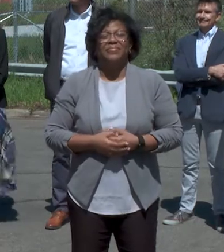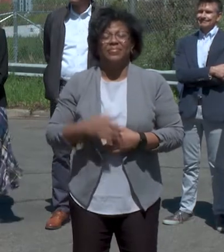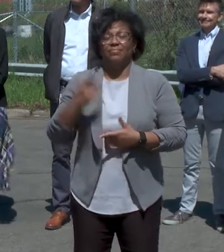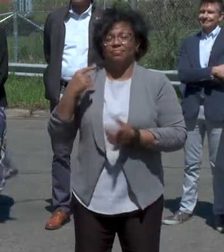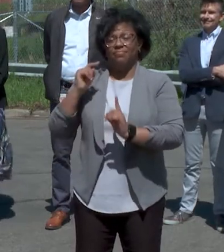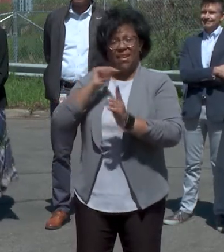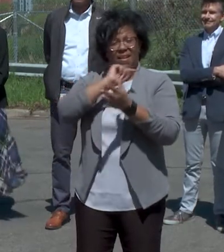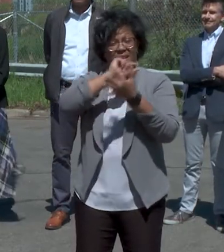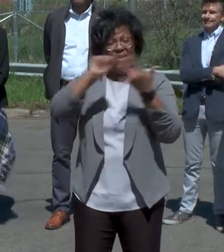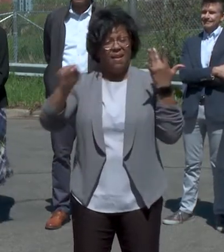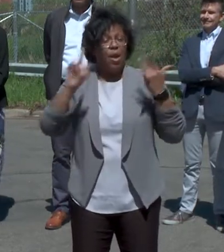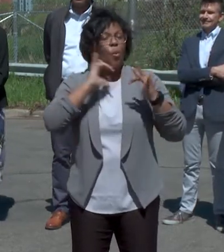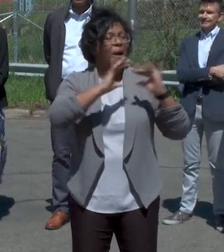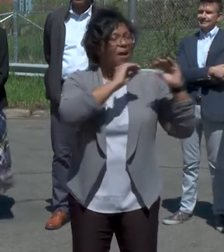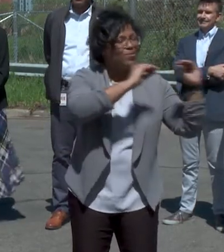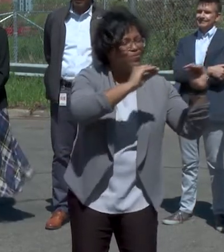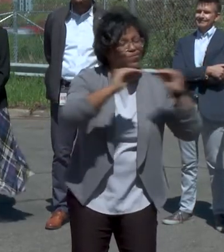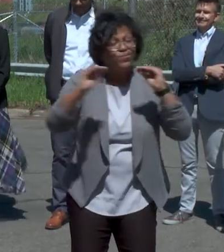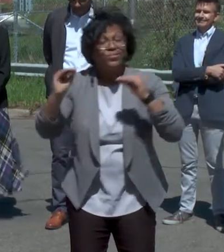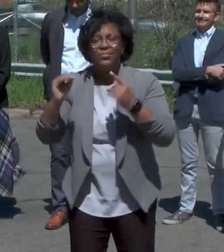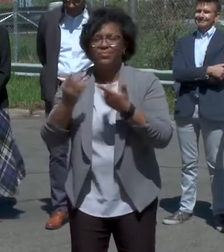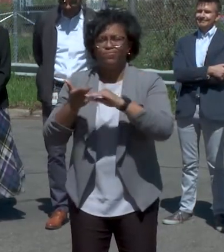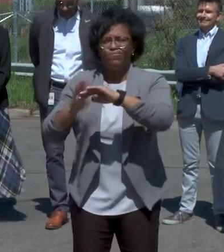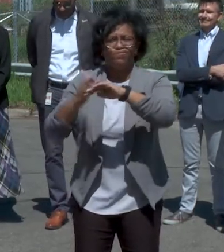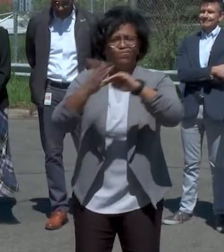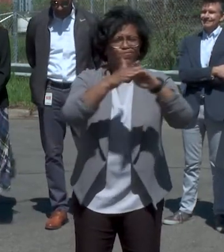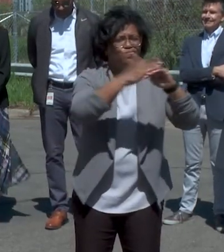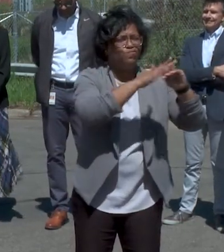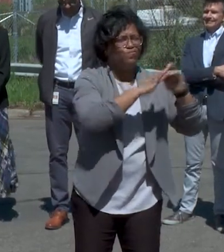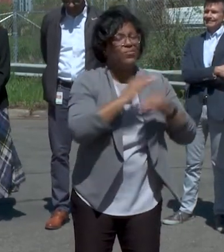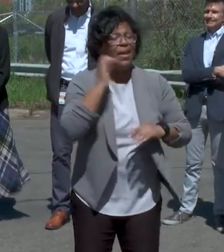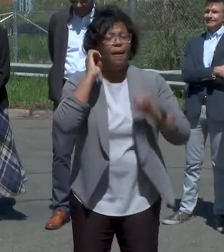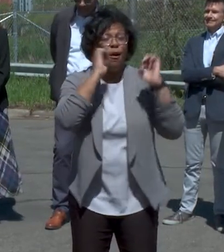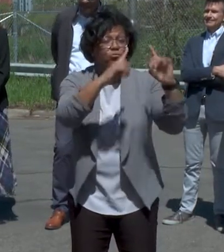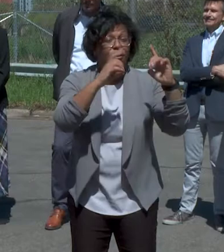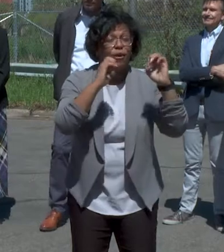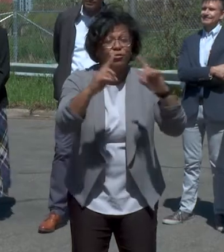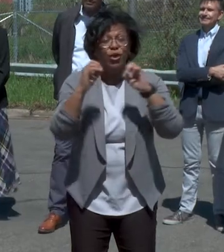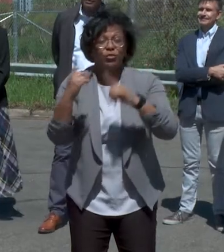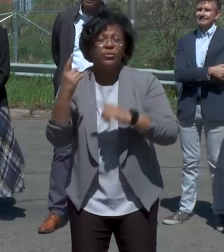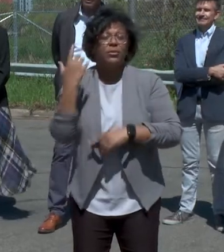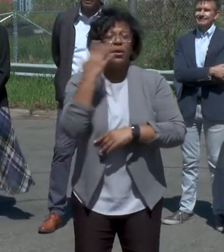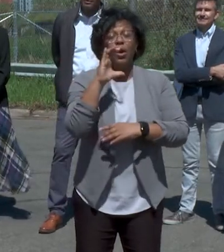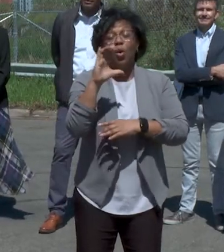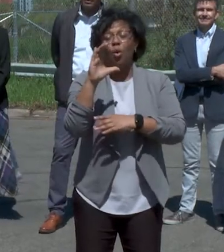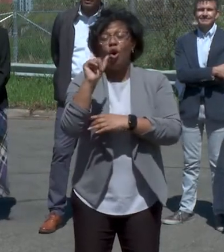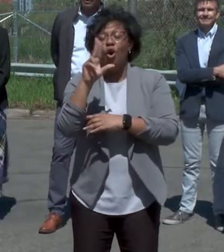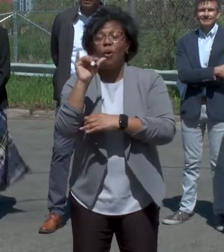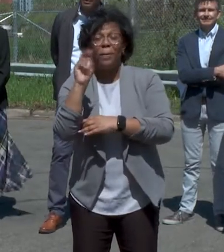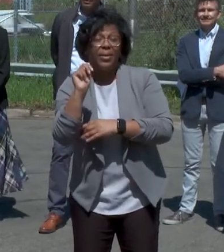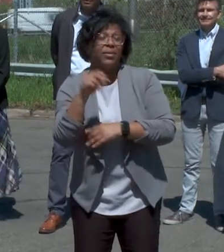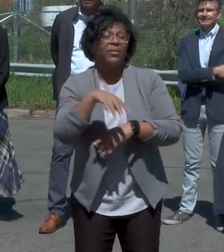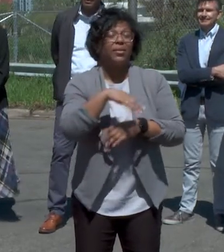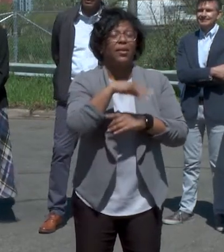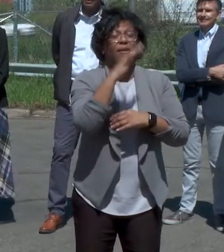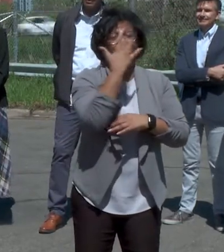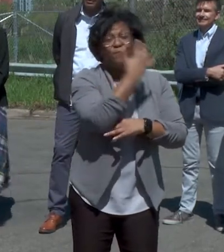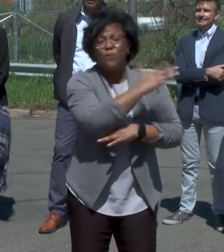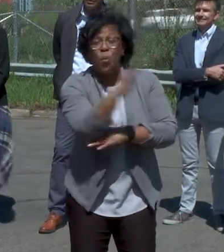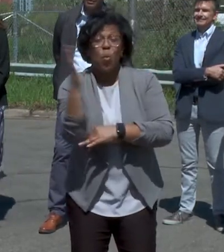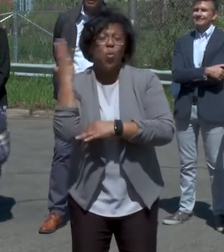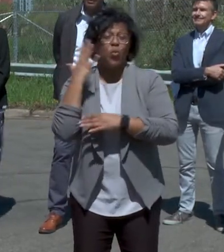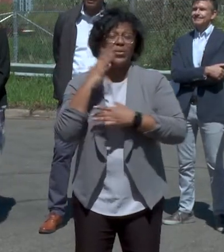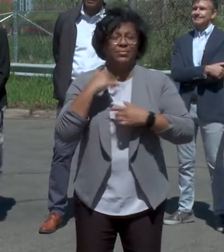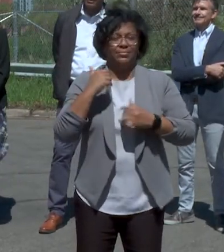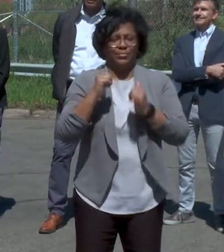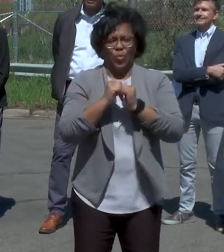forestry. These urban forestry efforts obviously dovetail with our tree planting partnership with Green